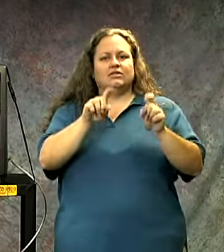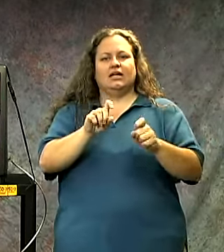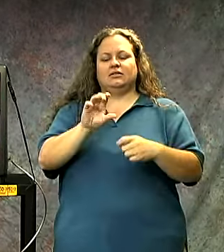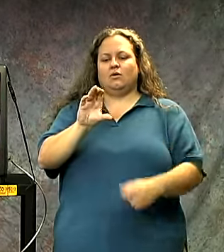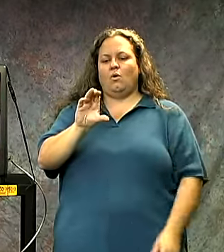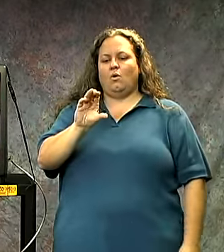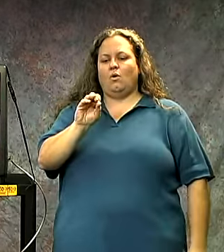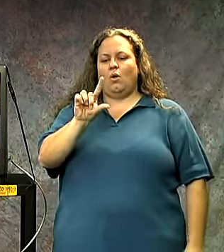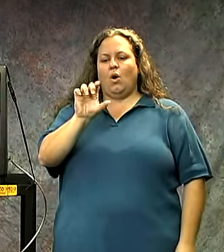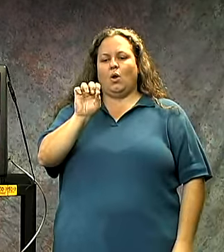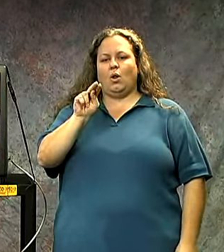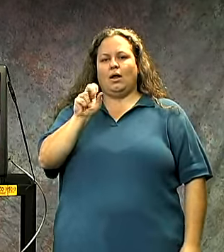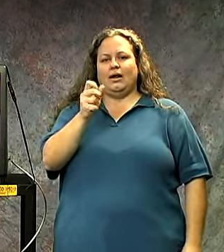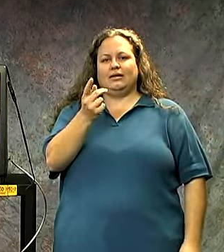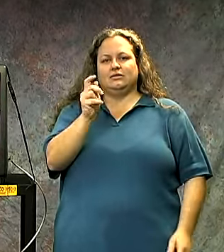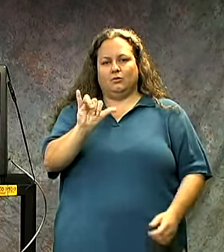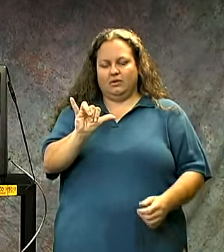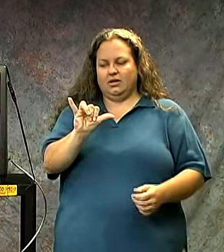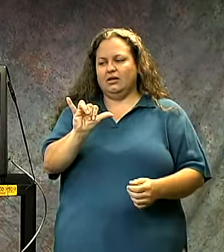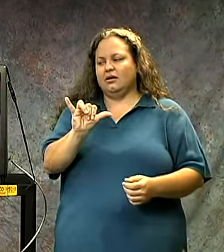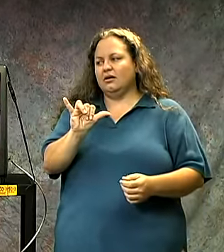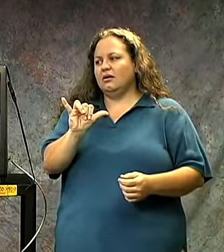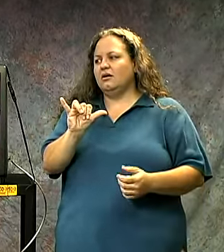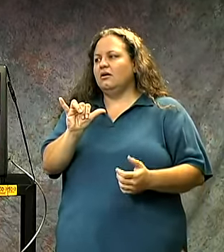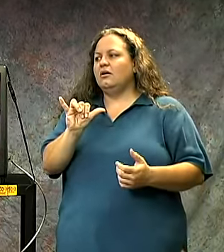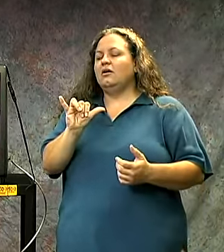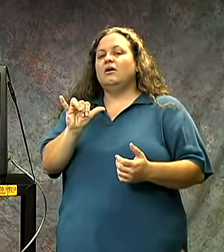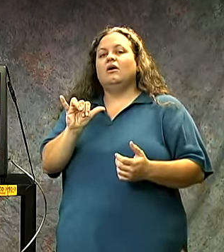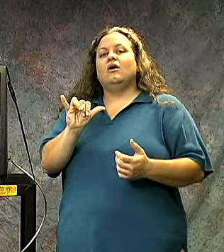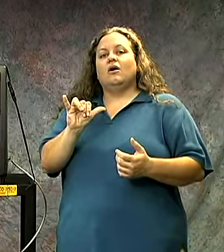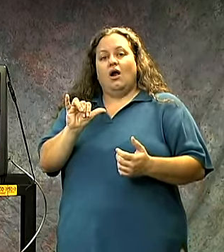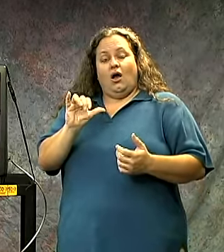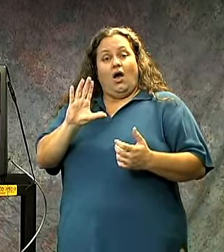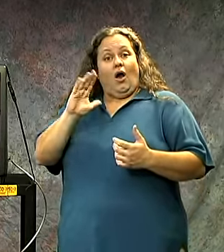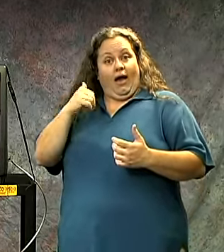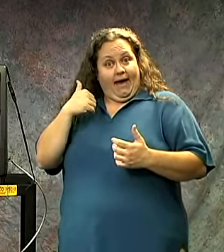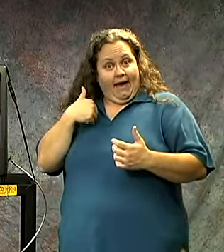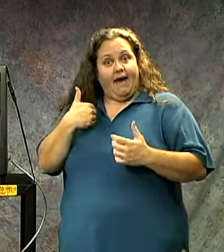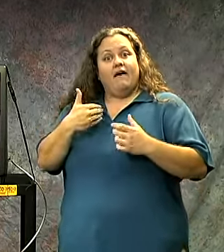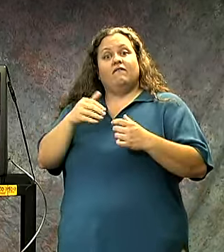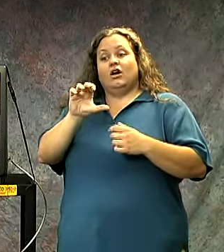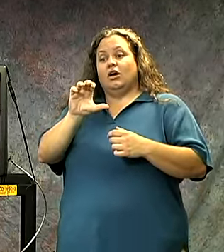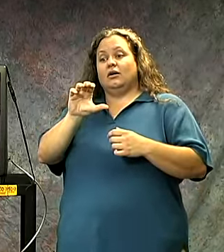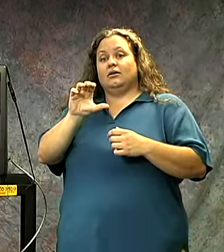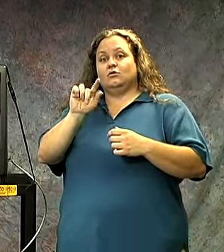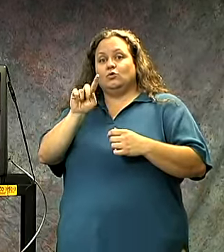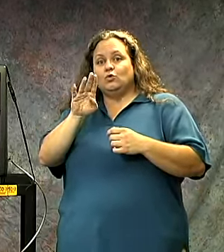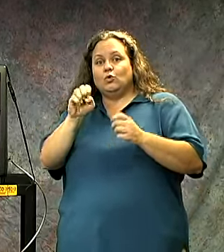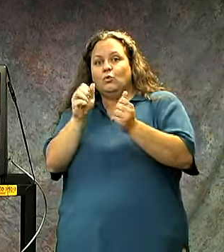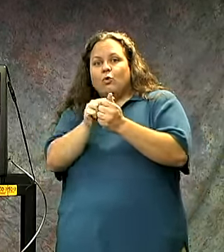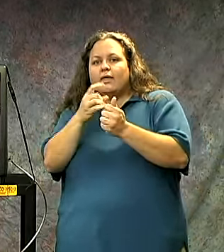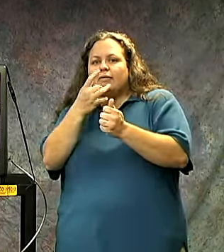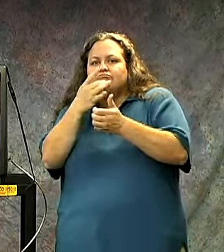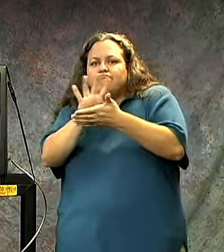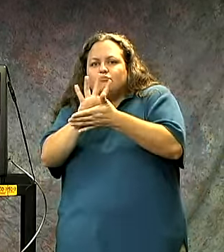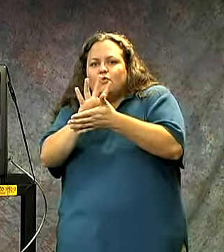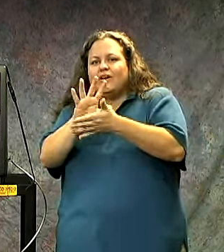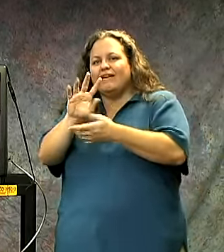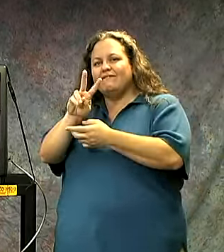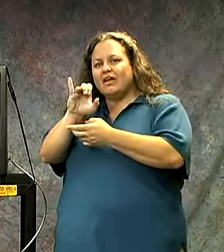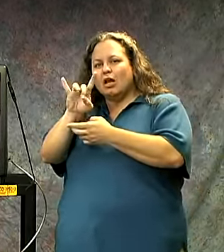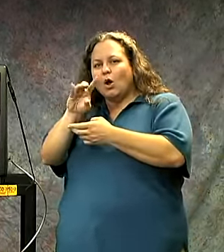called a colonoscopy. The colonoscopy is done with a video scope similar to the one for the upper, only